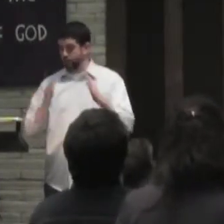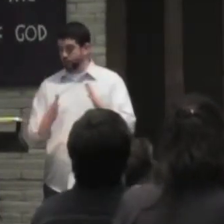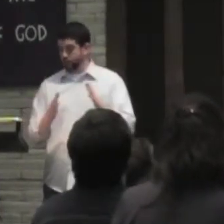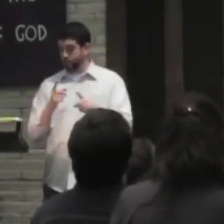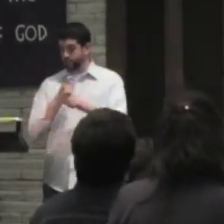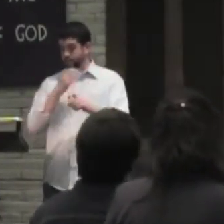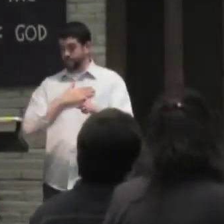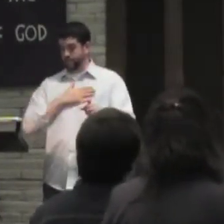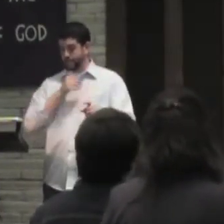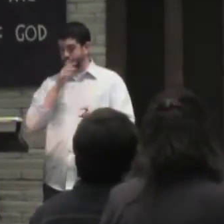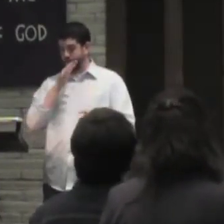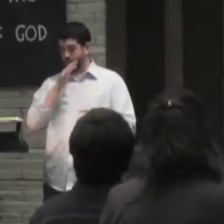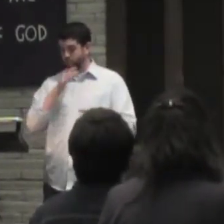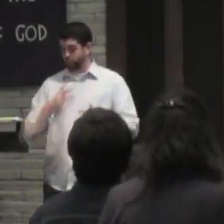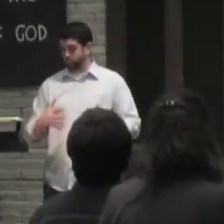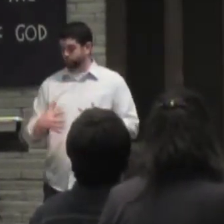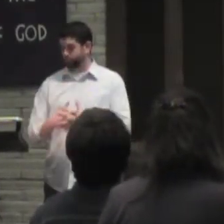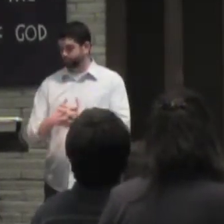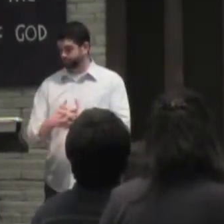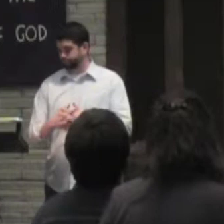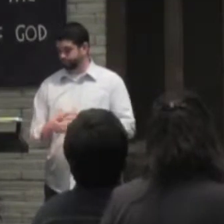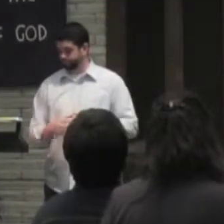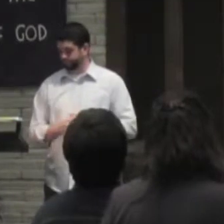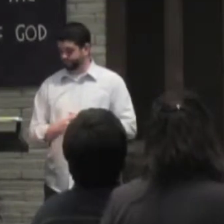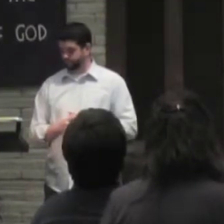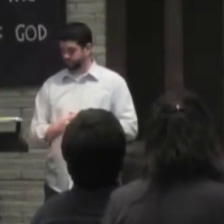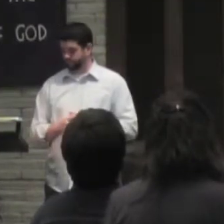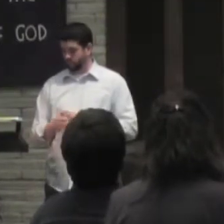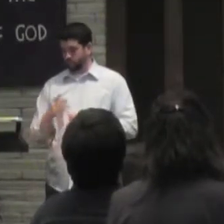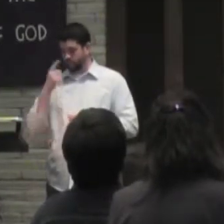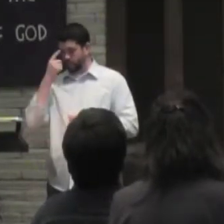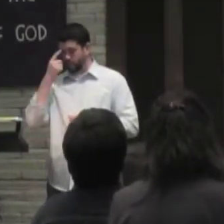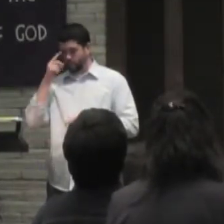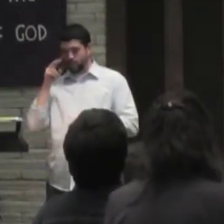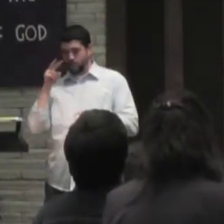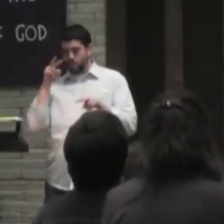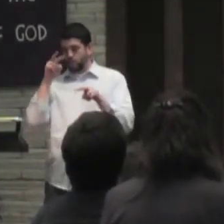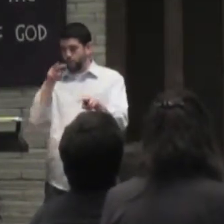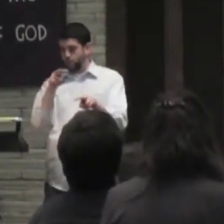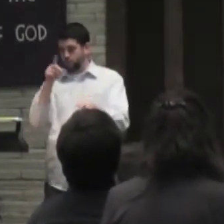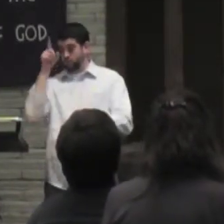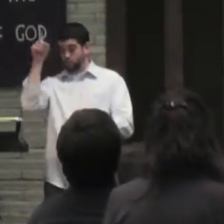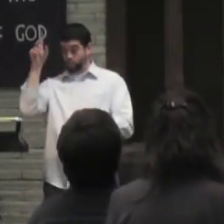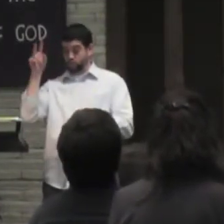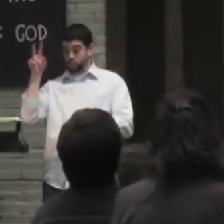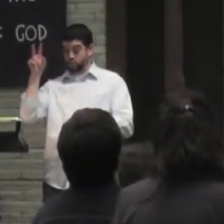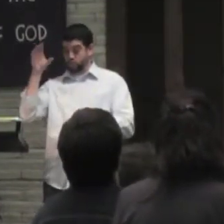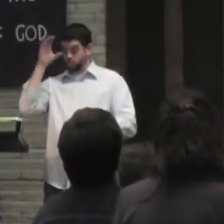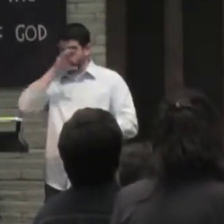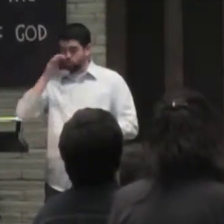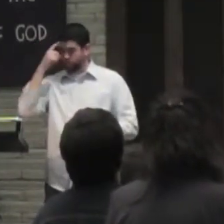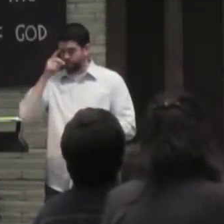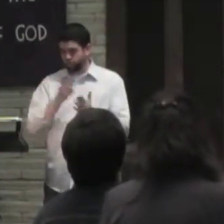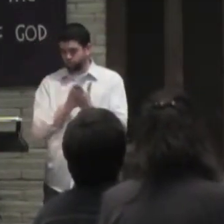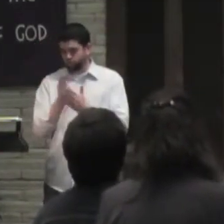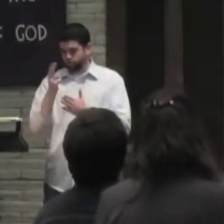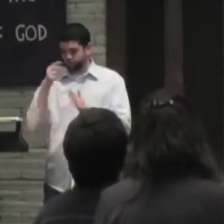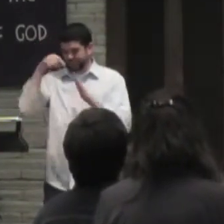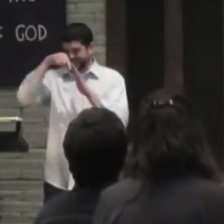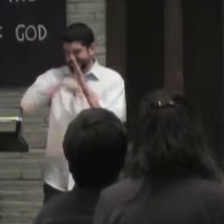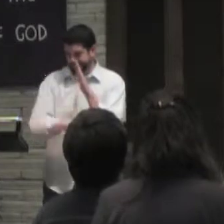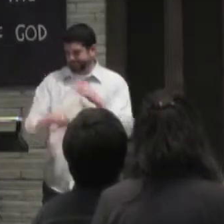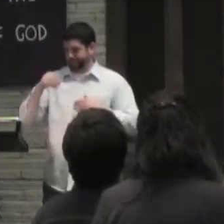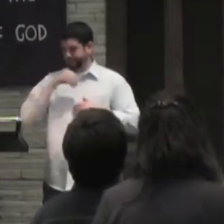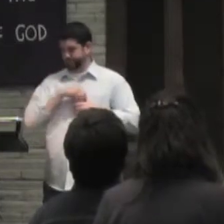A sinner from my mother's womb. For behold, you look for truth deep within